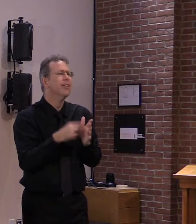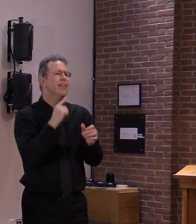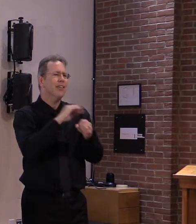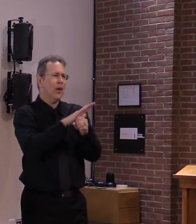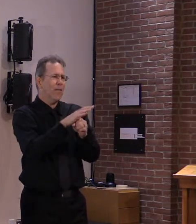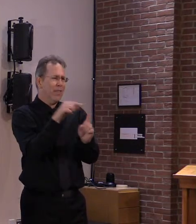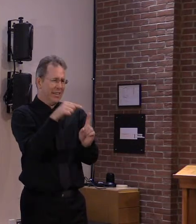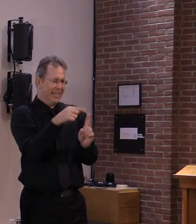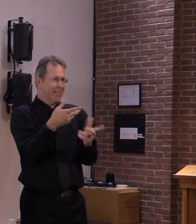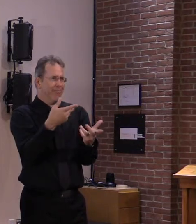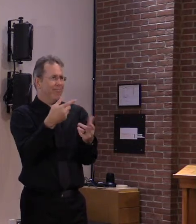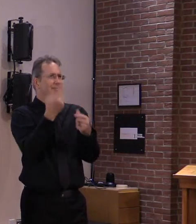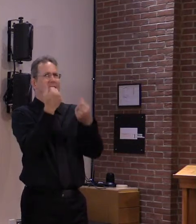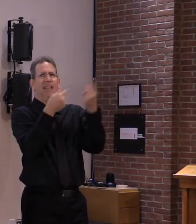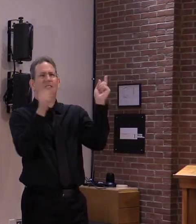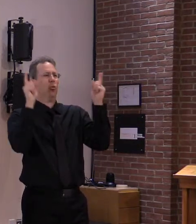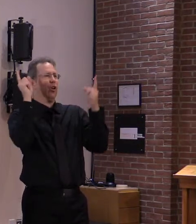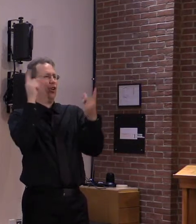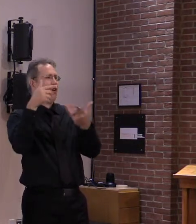House.